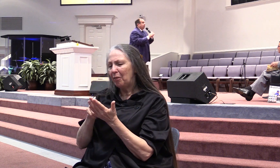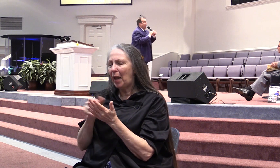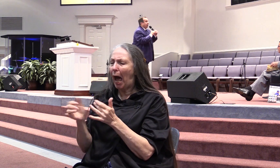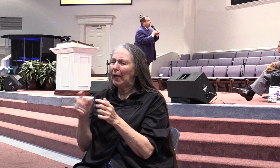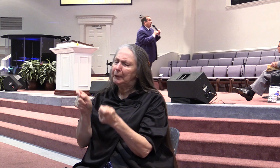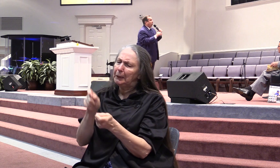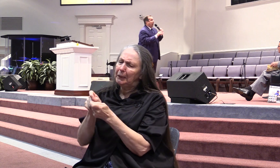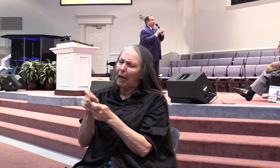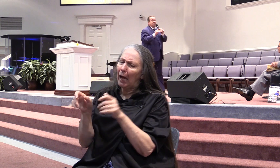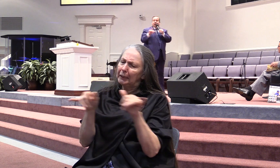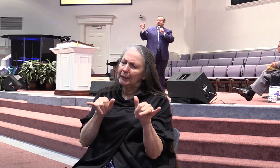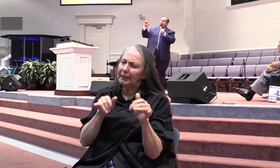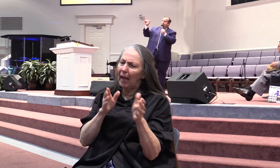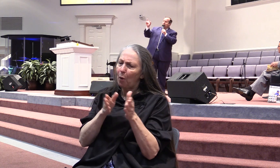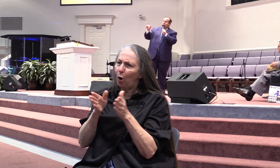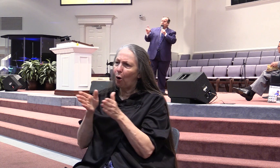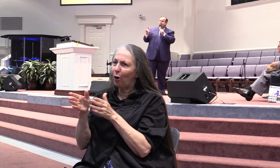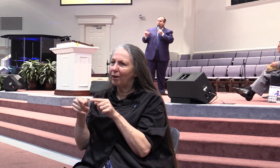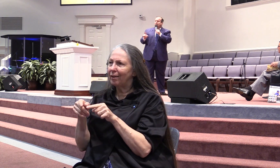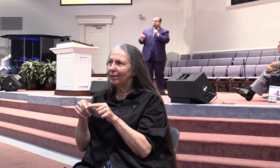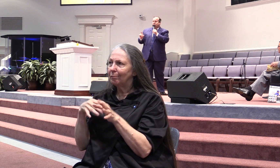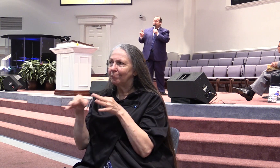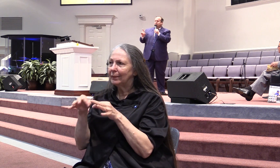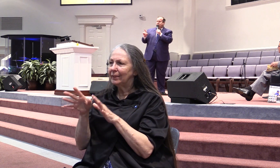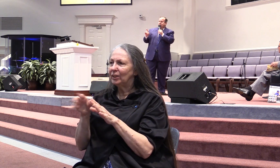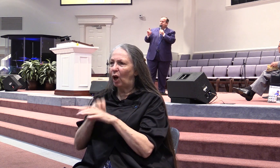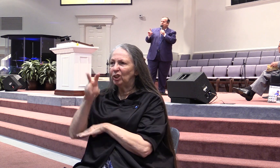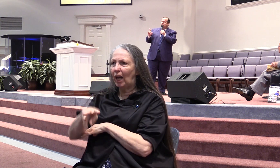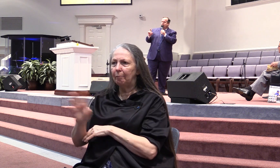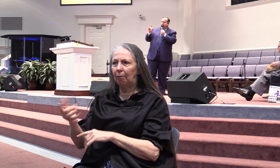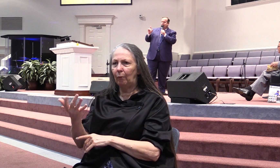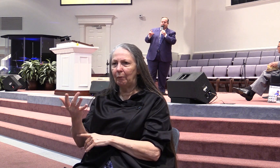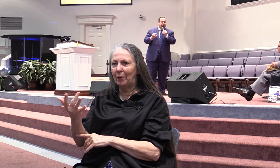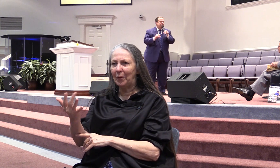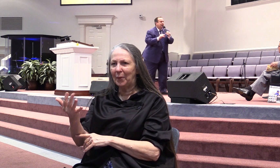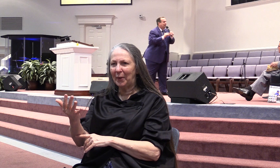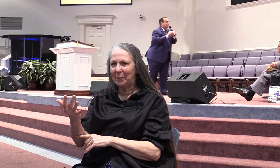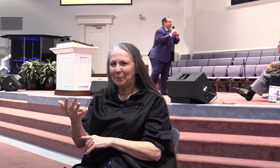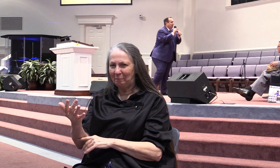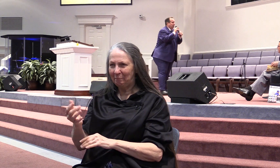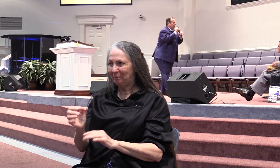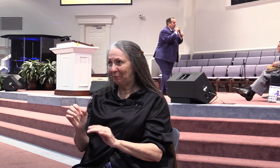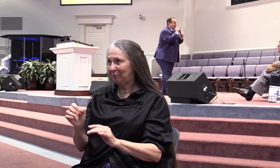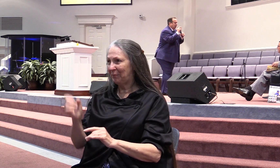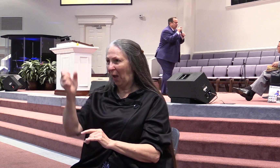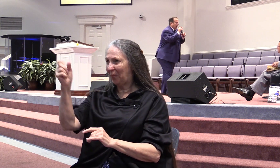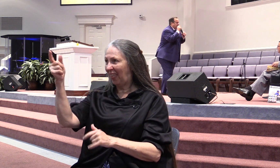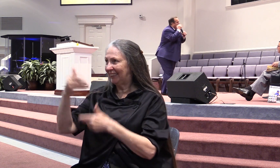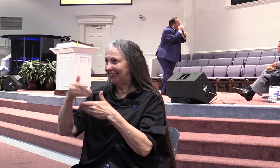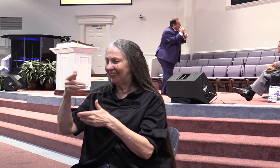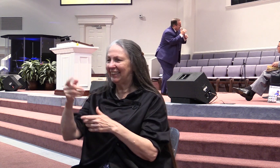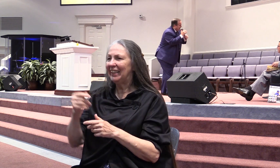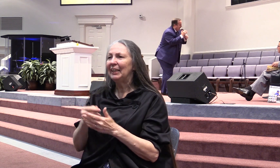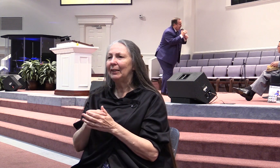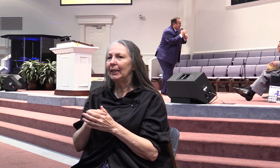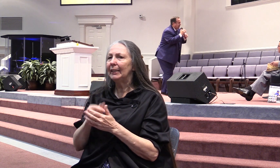concise. They're not in the same order. No, I don't need that yet. I'll get to it in a minute. Don't jump the gun there. That's it. It's not